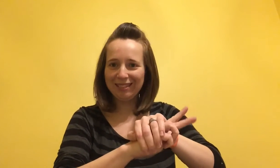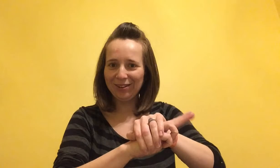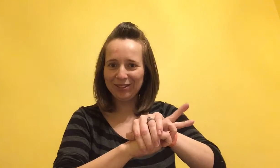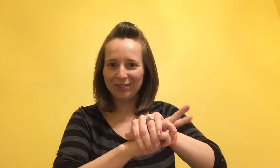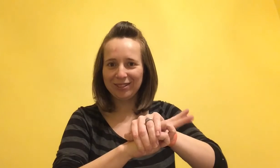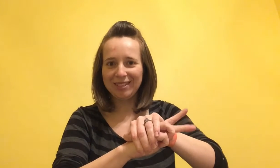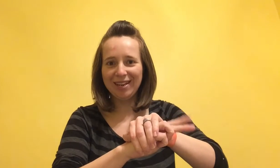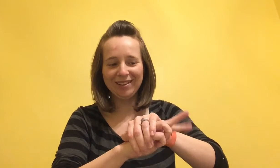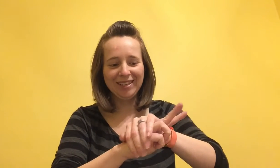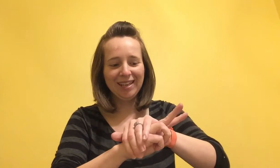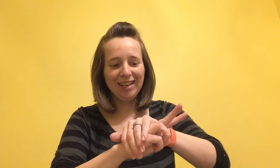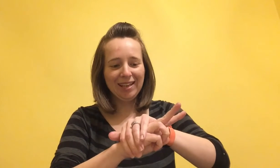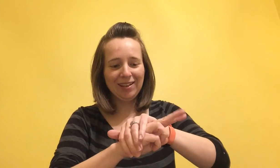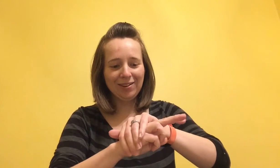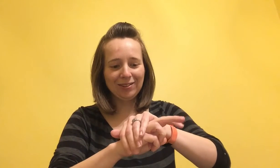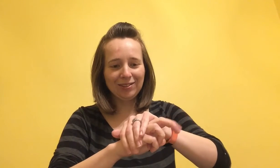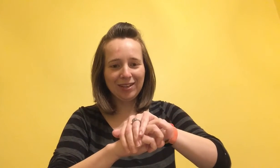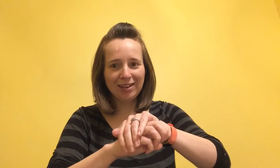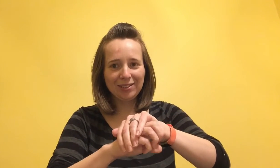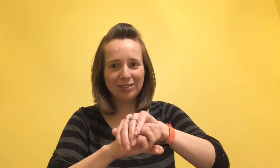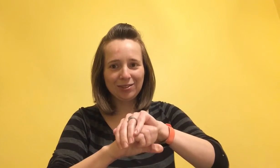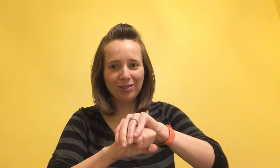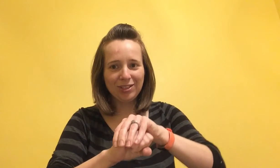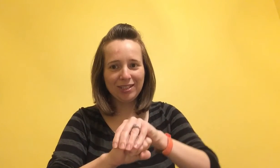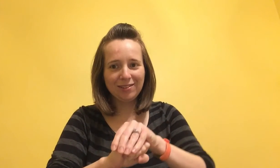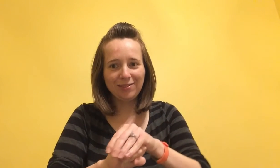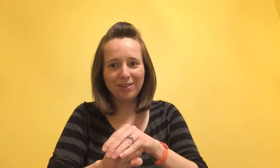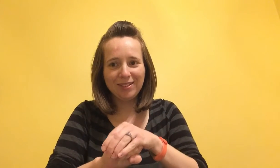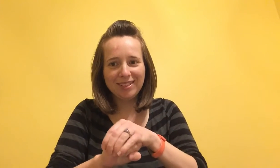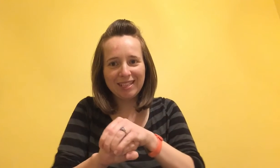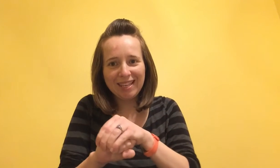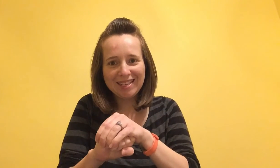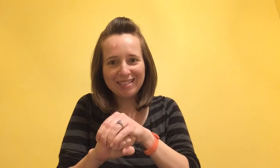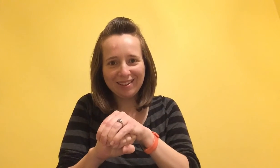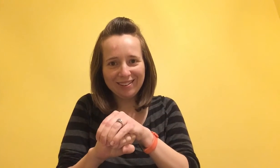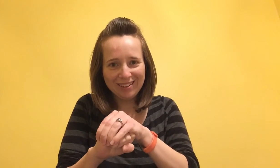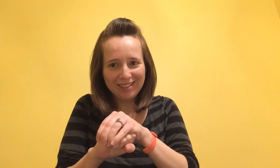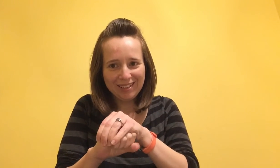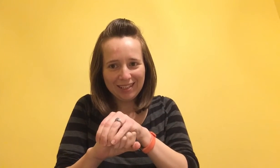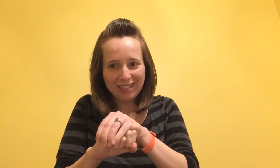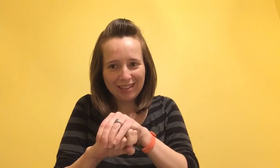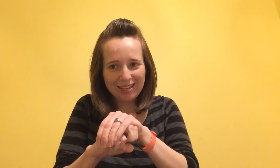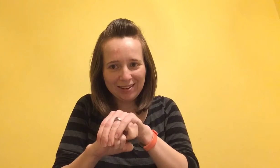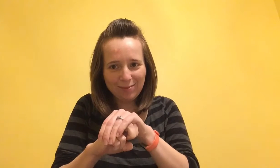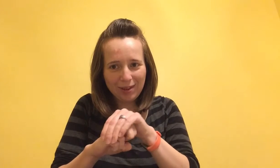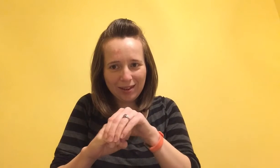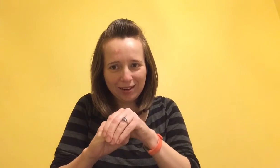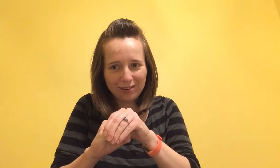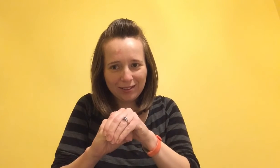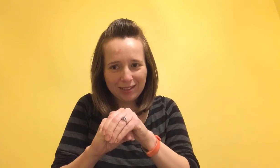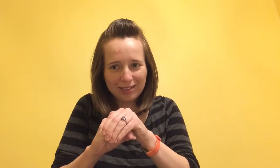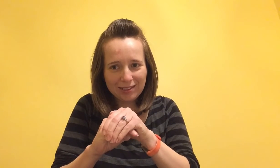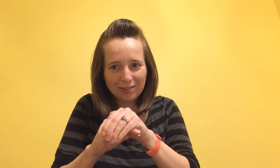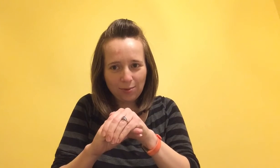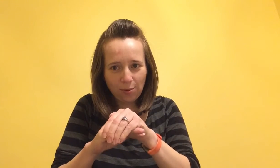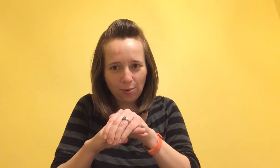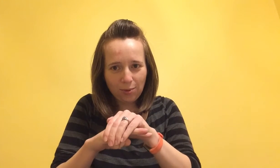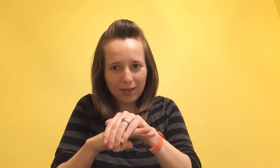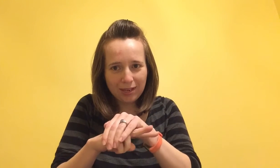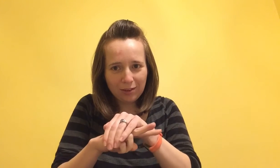also snail. You can also kind of scrunch it around inside the shell, and then we kind of like just slowly